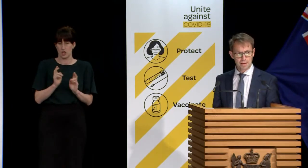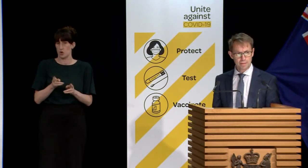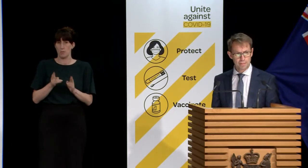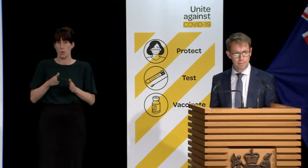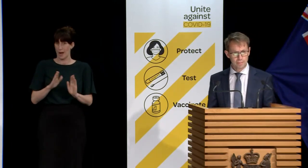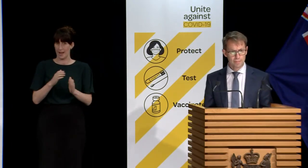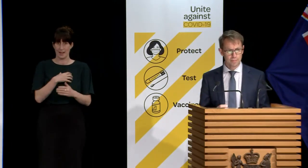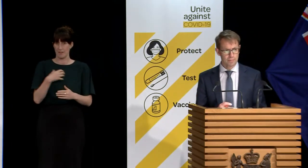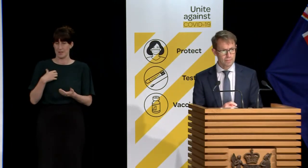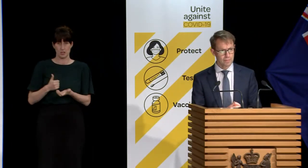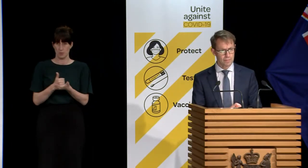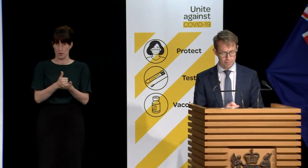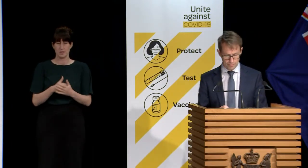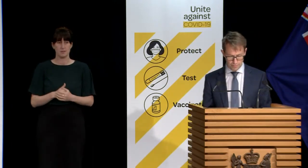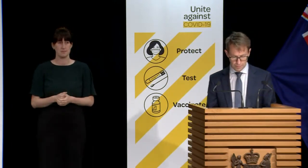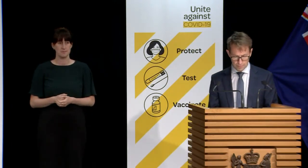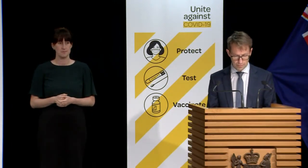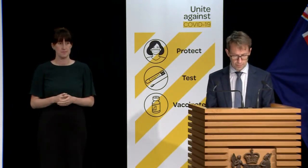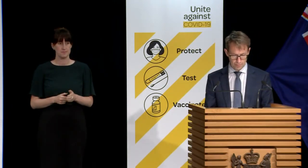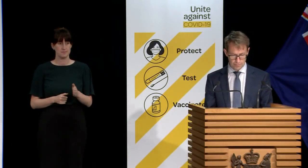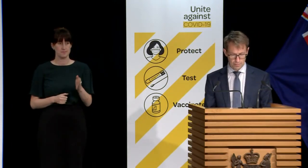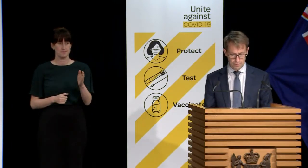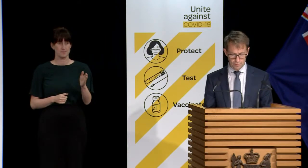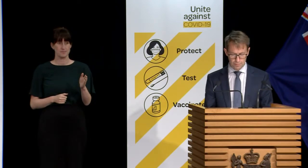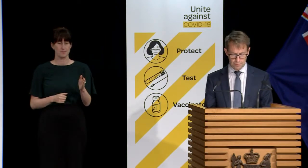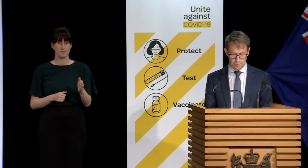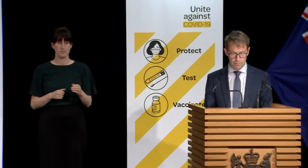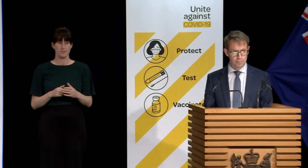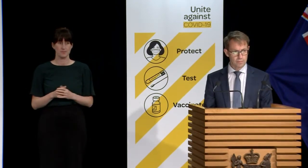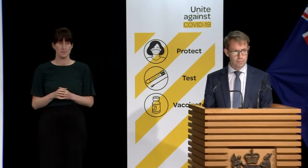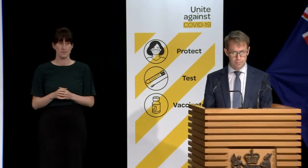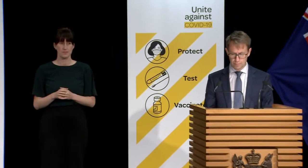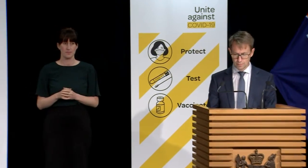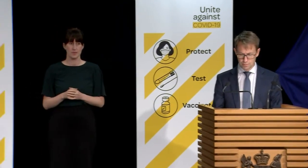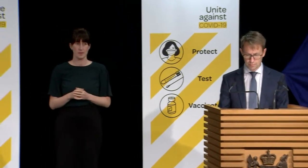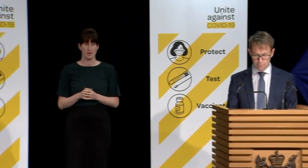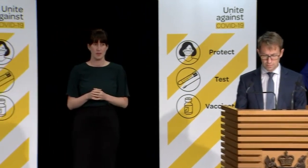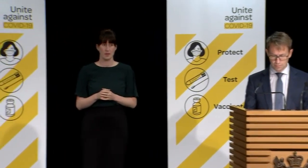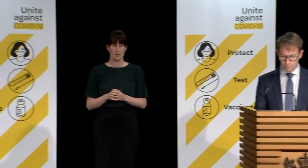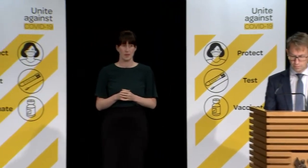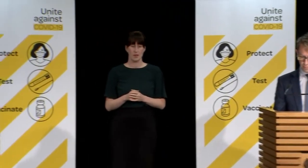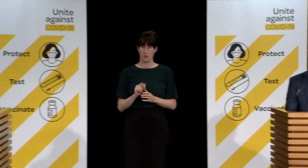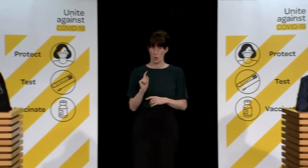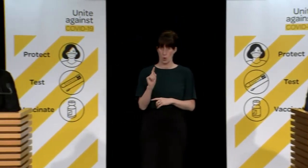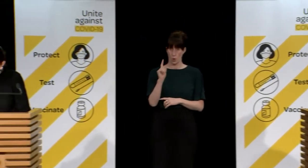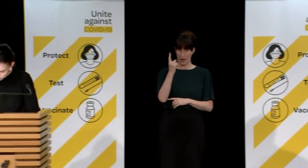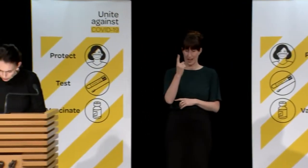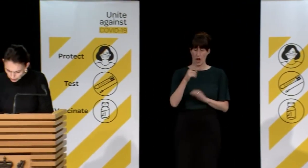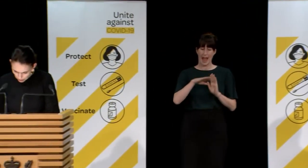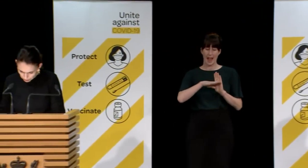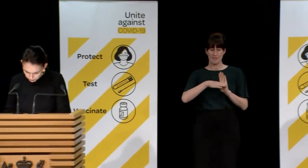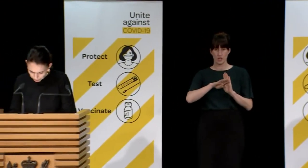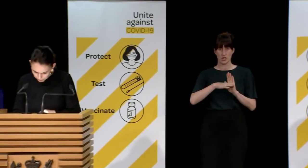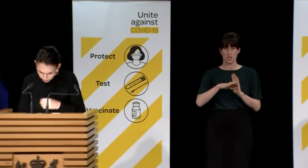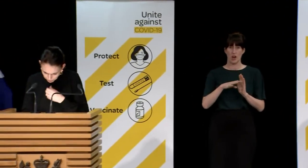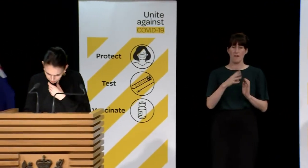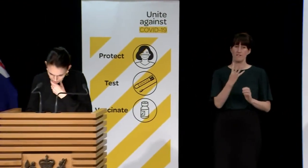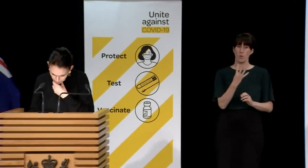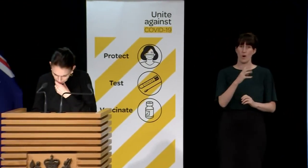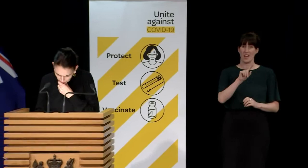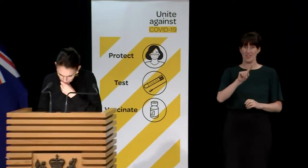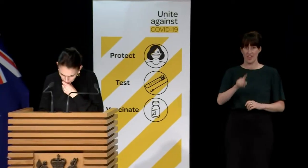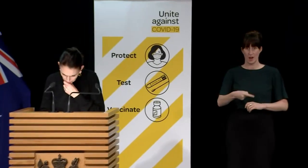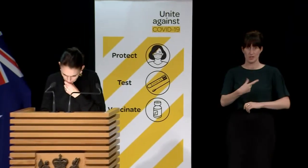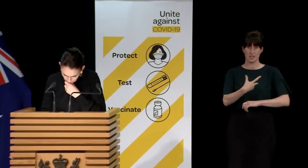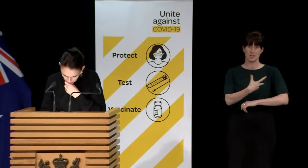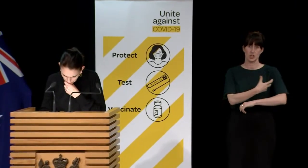that. On average, there's about 4,000 first doses in Auckland at the moment, give or take,